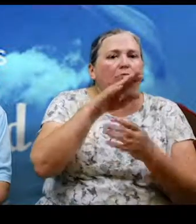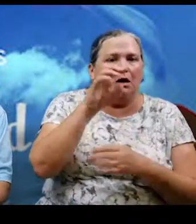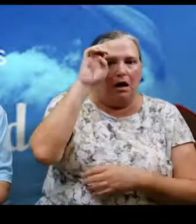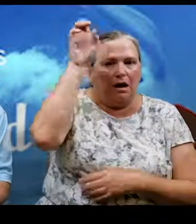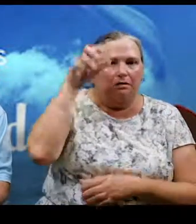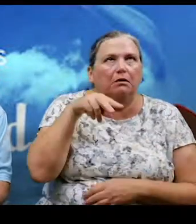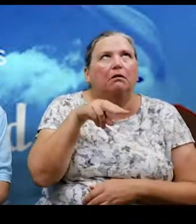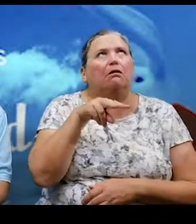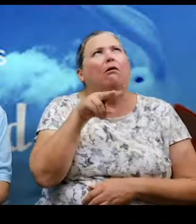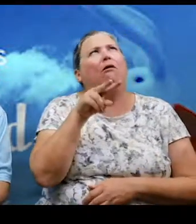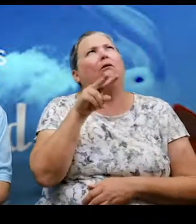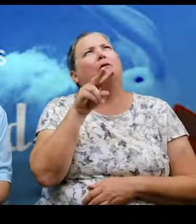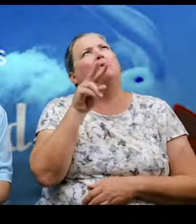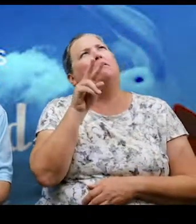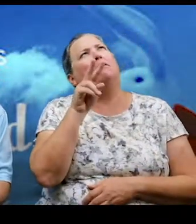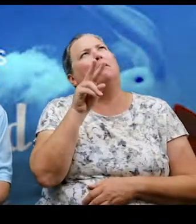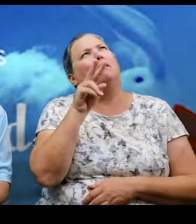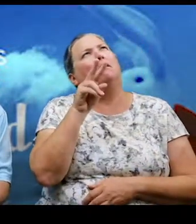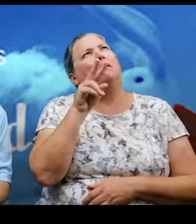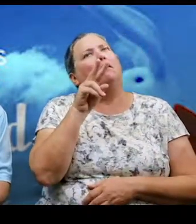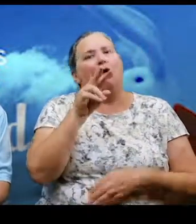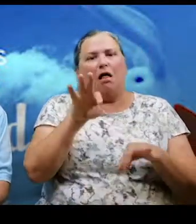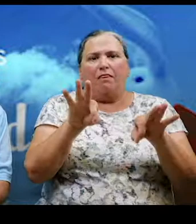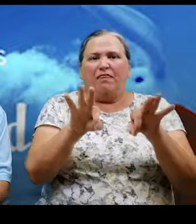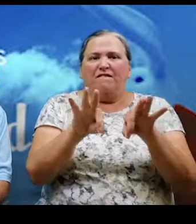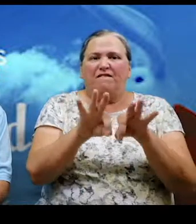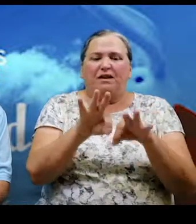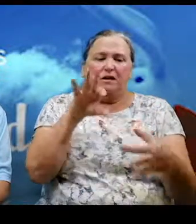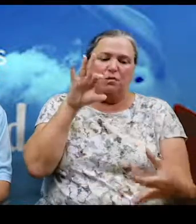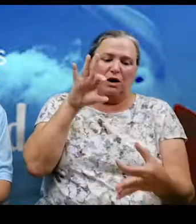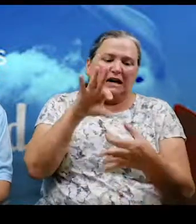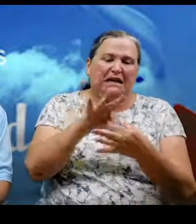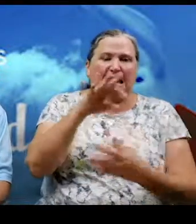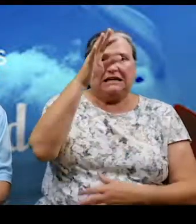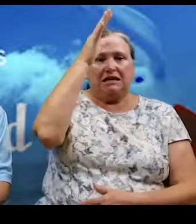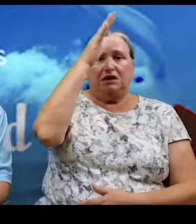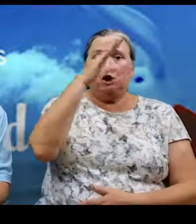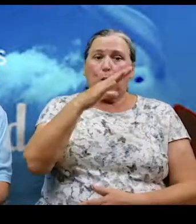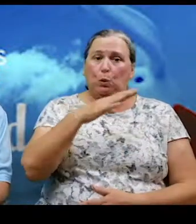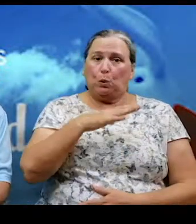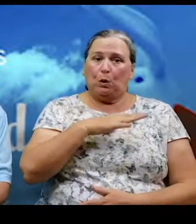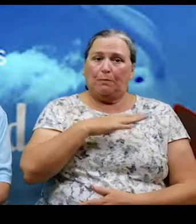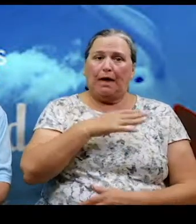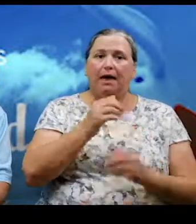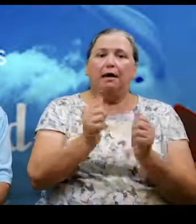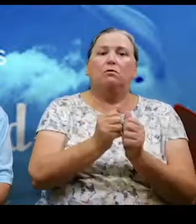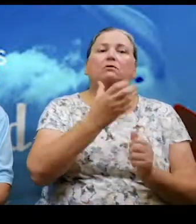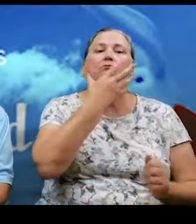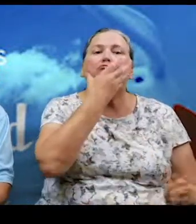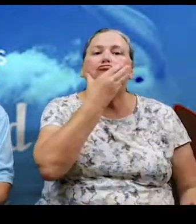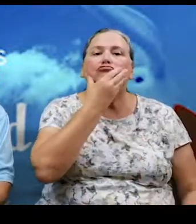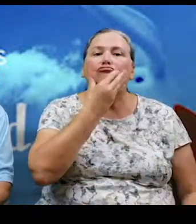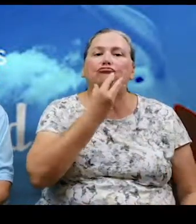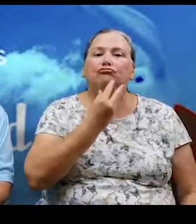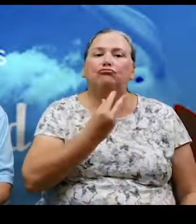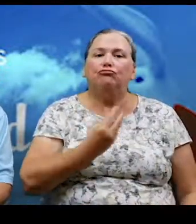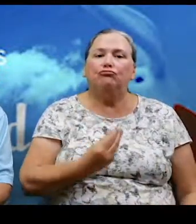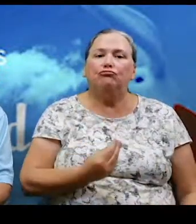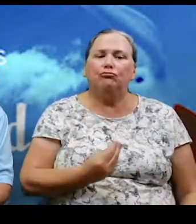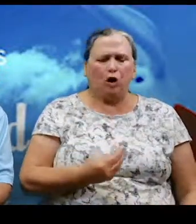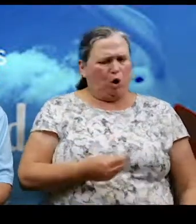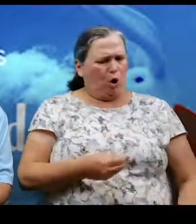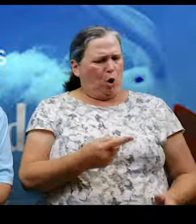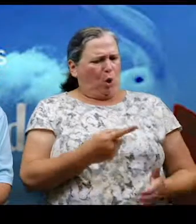up and saw the feet were attached to an enormous man with a long dark beard. "What's